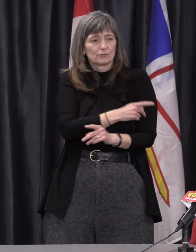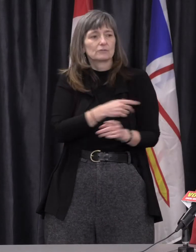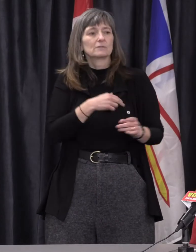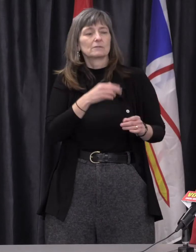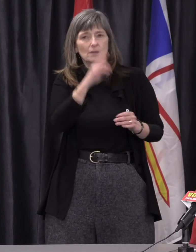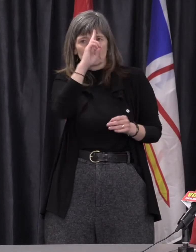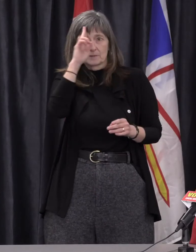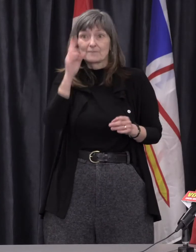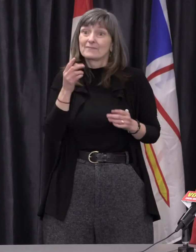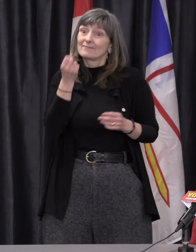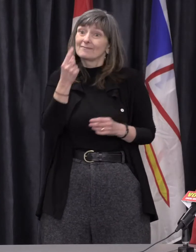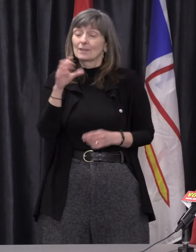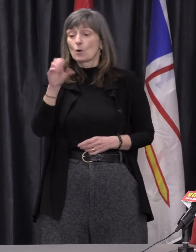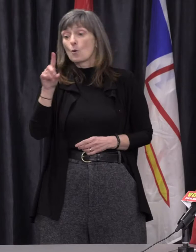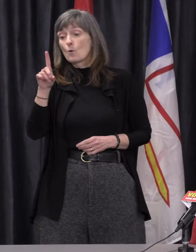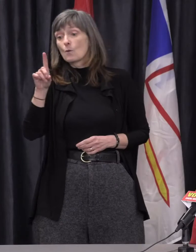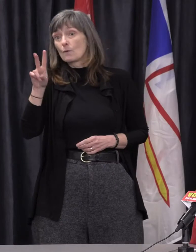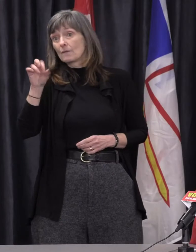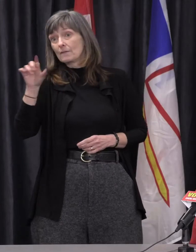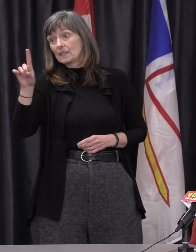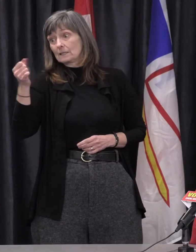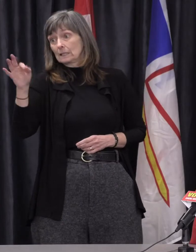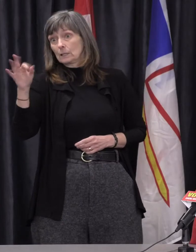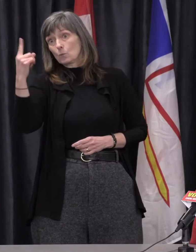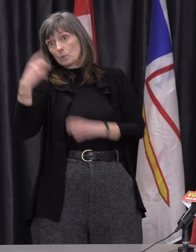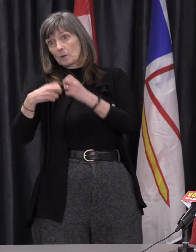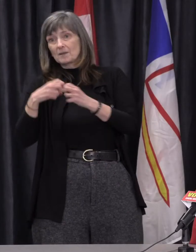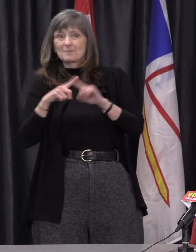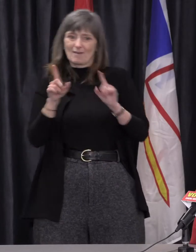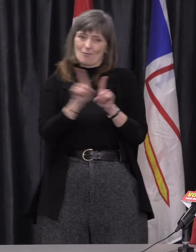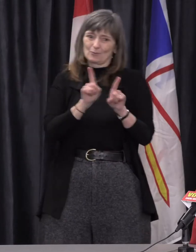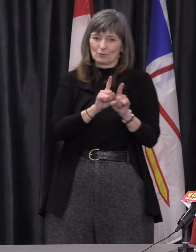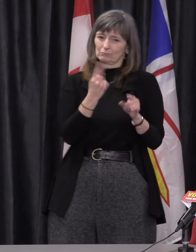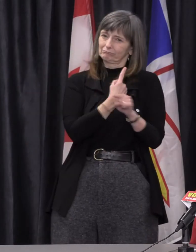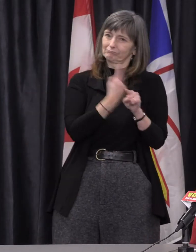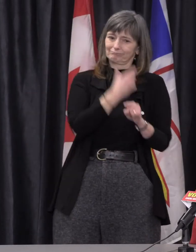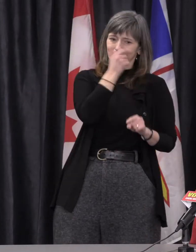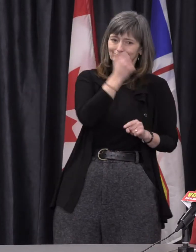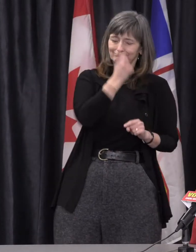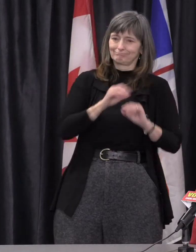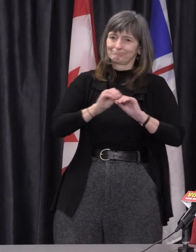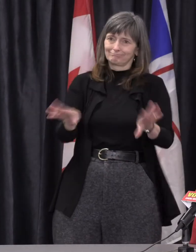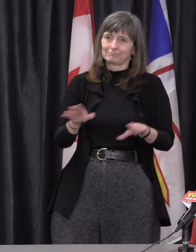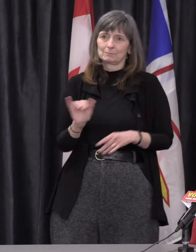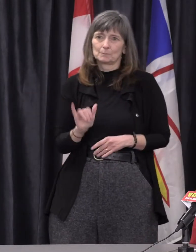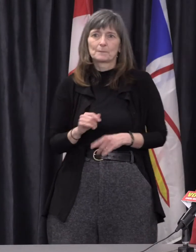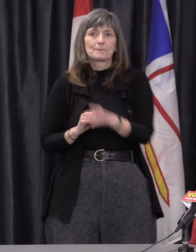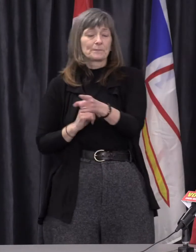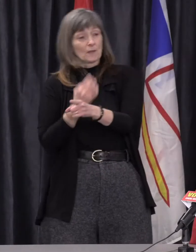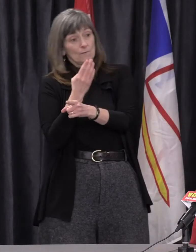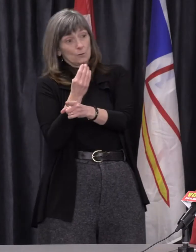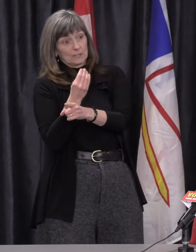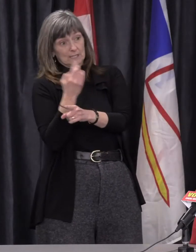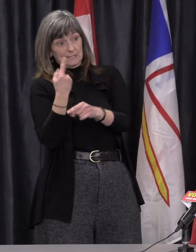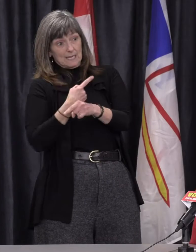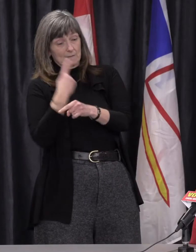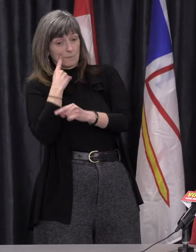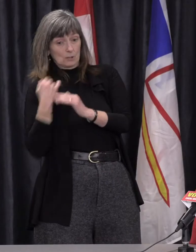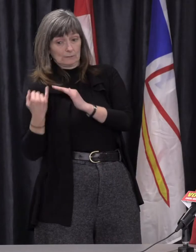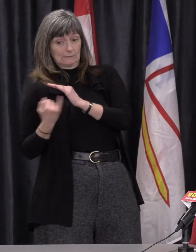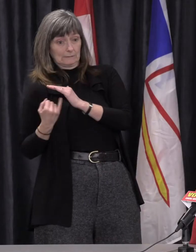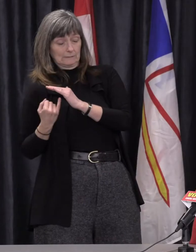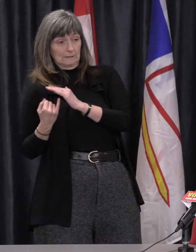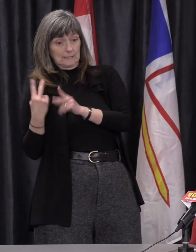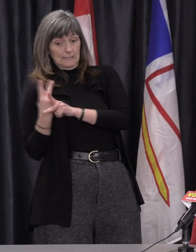risk at this time of year, so certainly important to try to protect the most vulnerable in our population. And the 14-day self-isolation, that's for anybody who